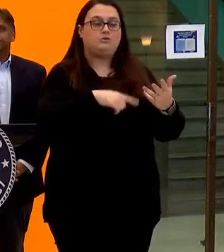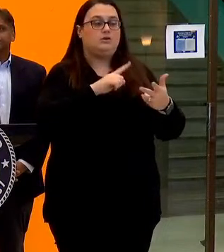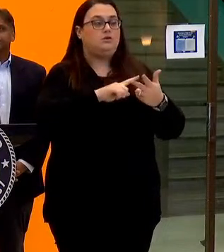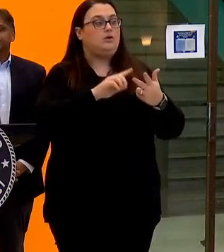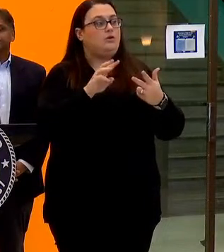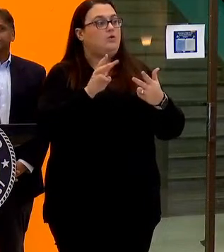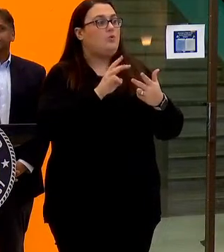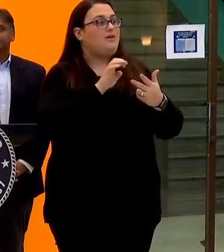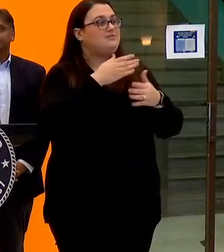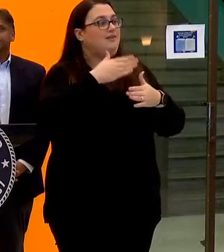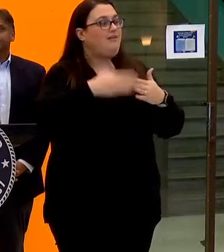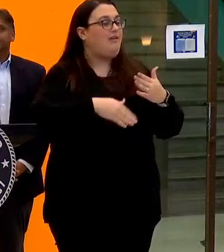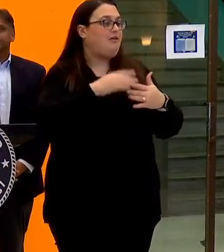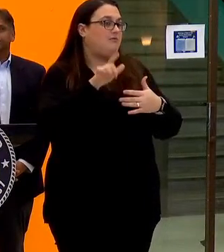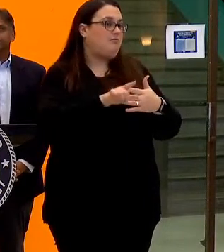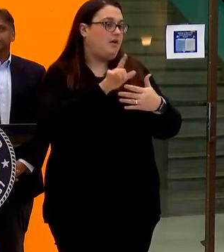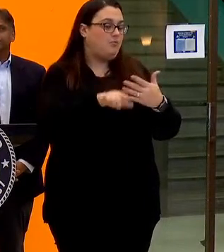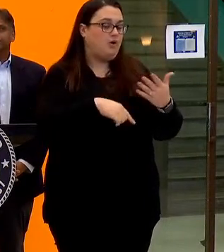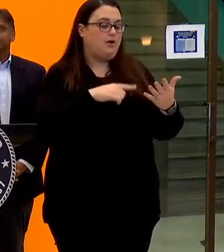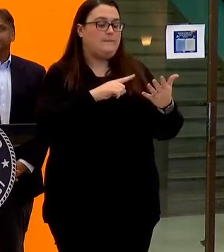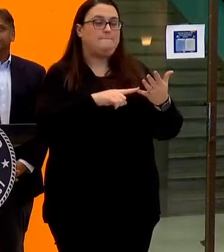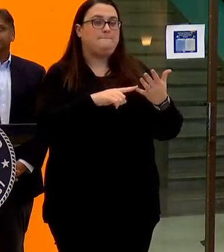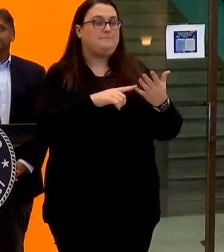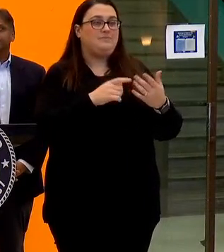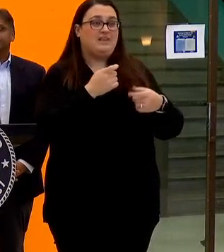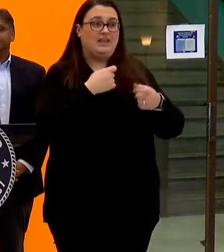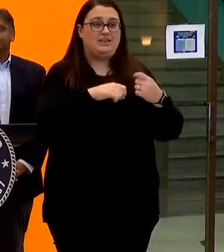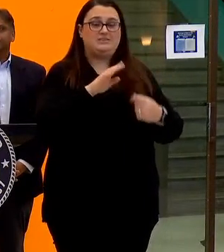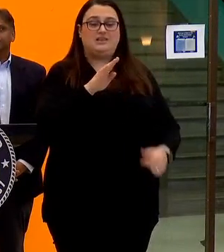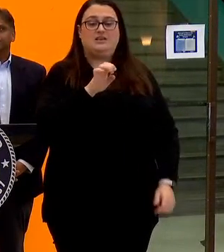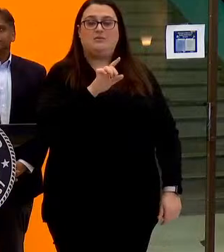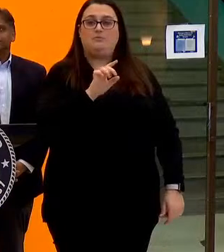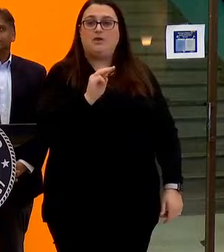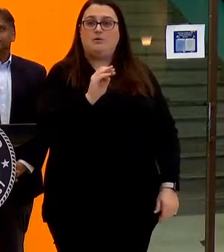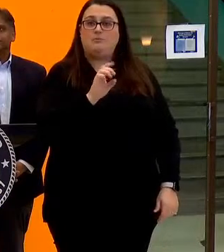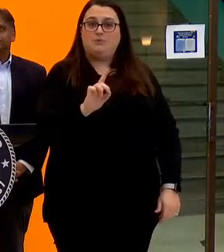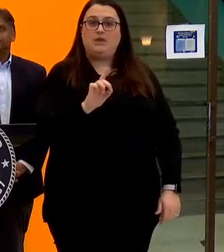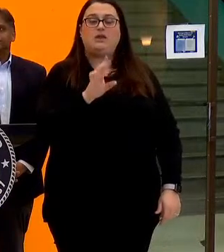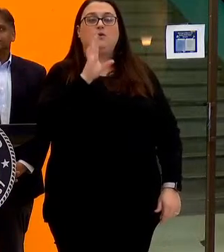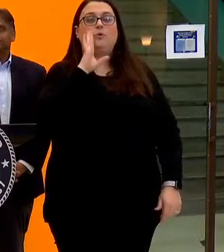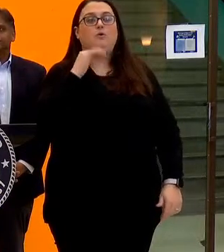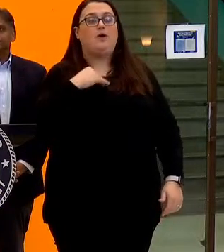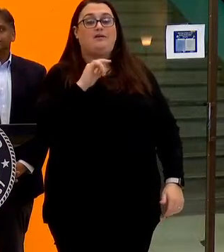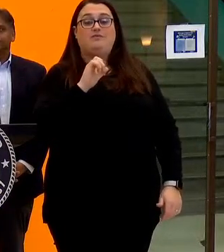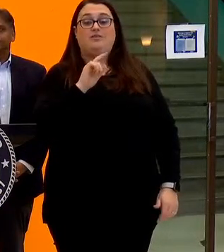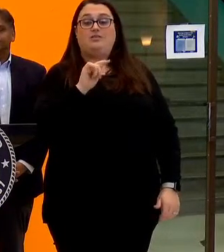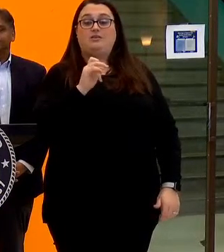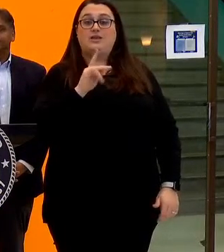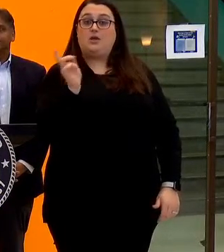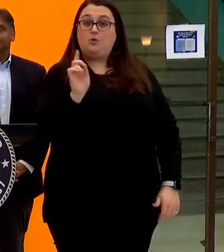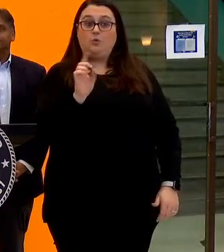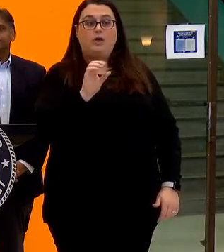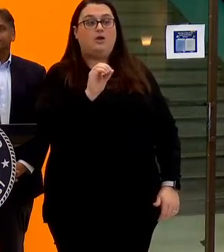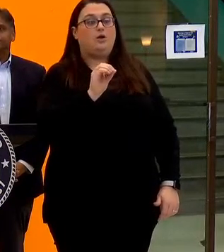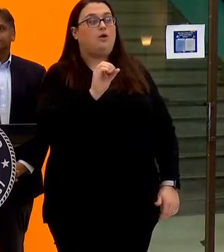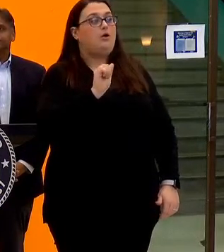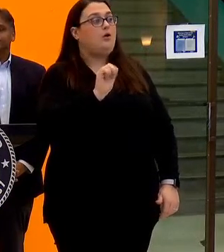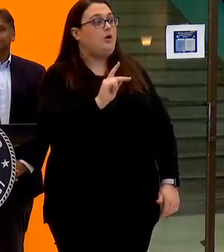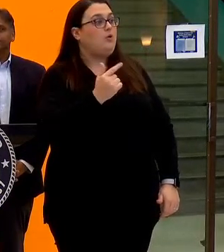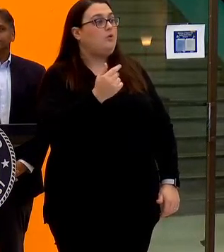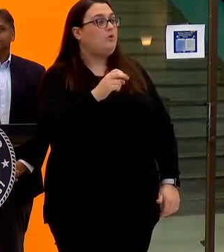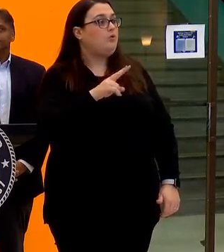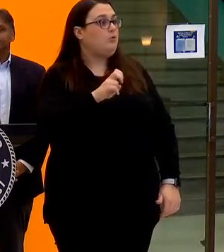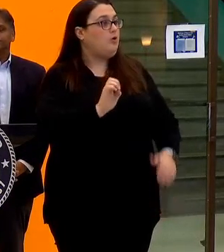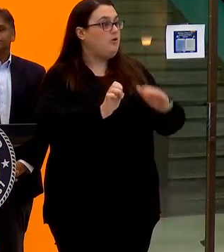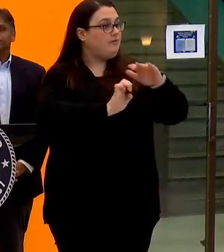End Library. Rather than Belle Meade Community Center, we will have the tank located at Oak Grove